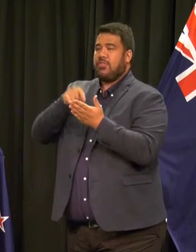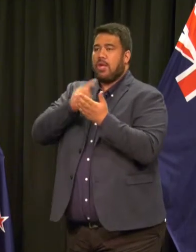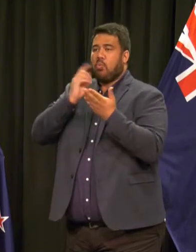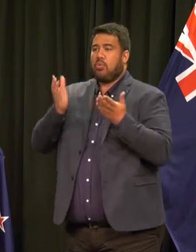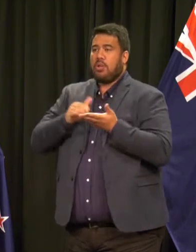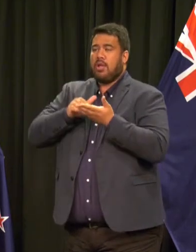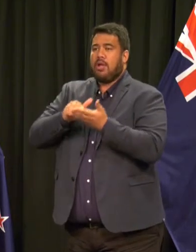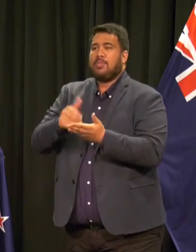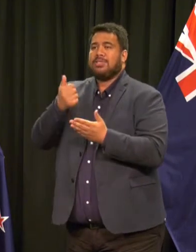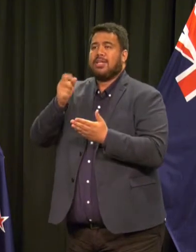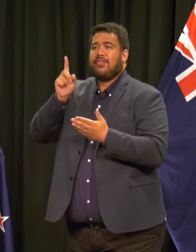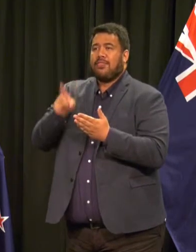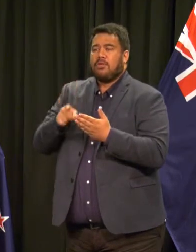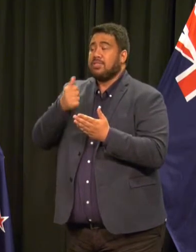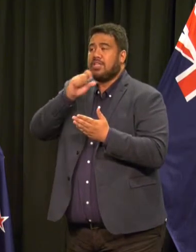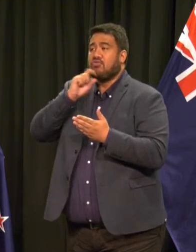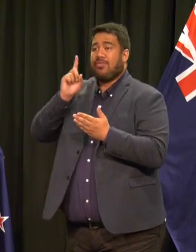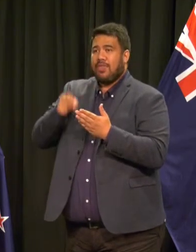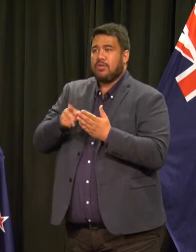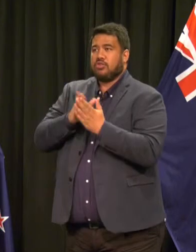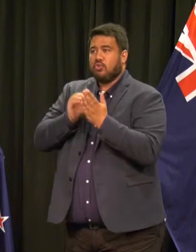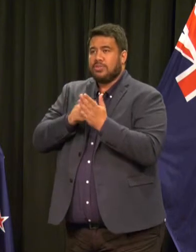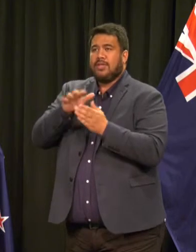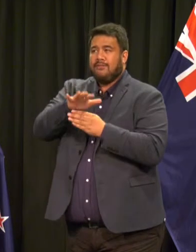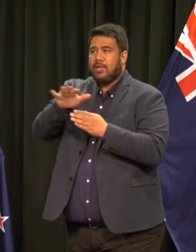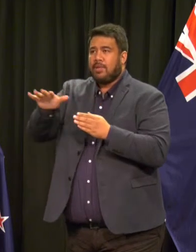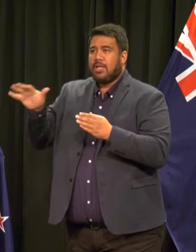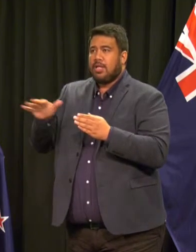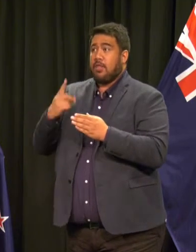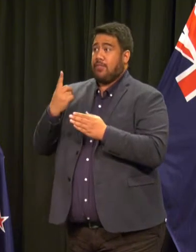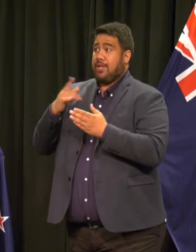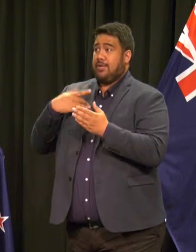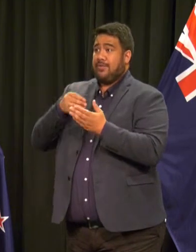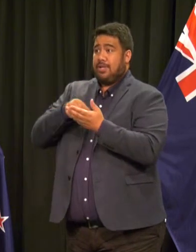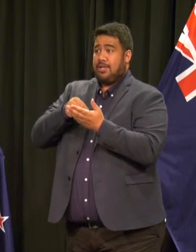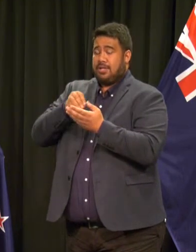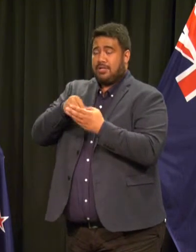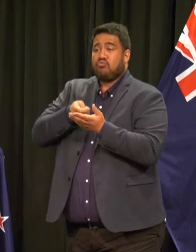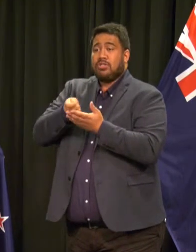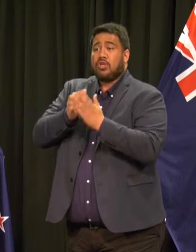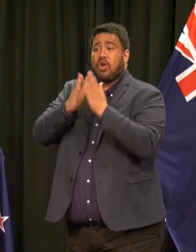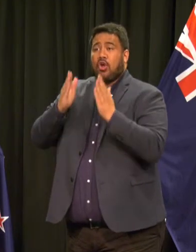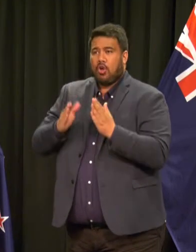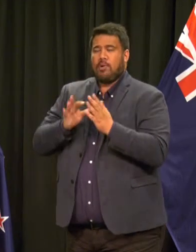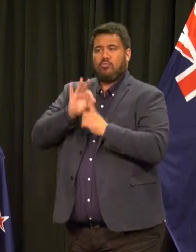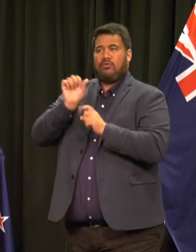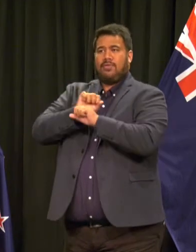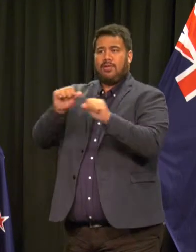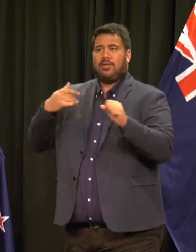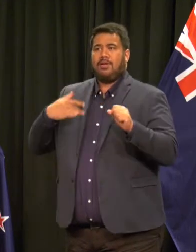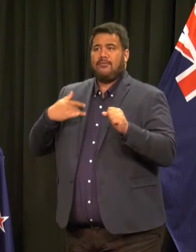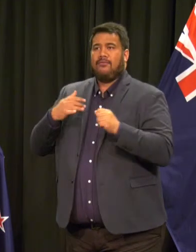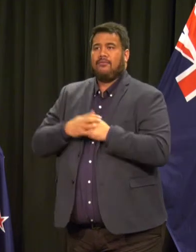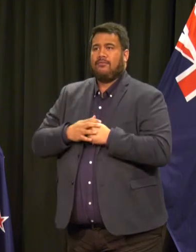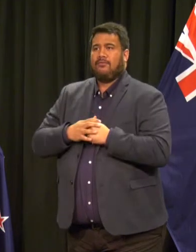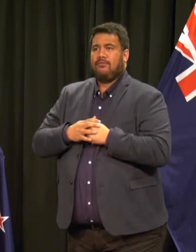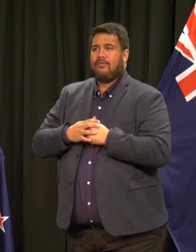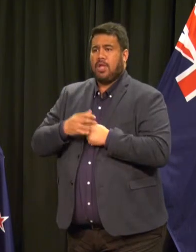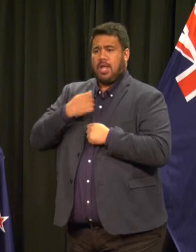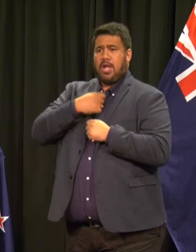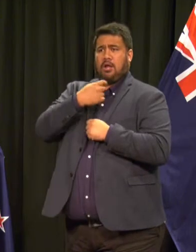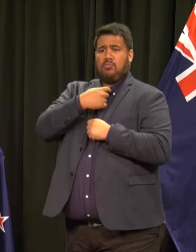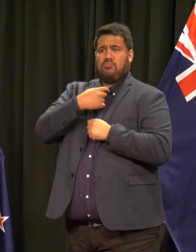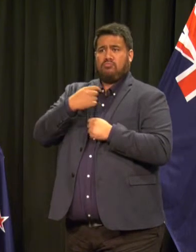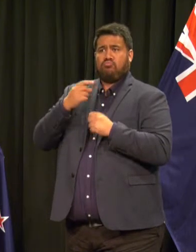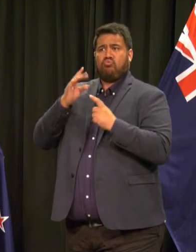600,000 New Zealanders, or New Zealand families who live in rented homes. This is a further delivery on our priority towards